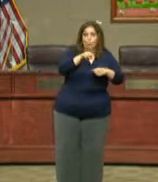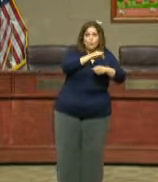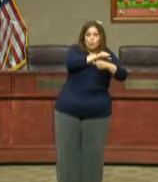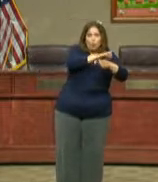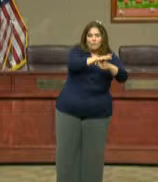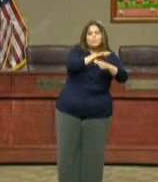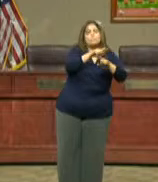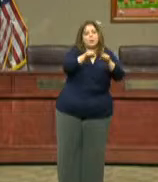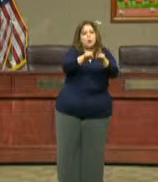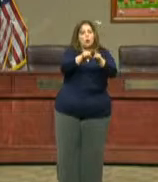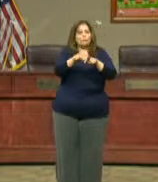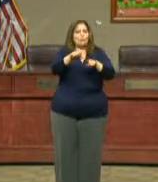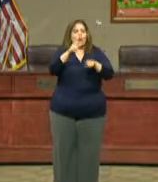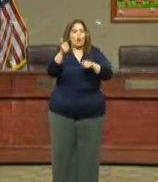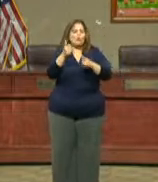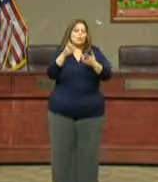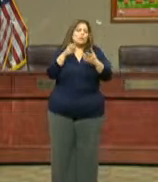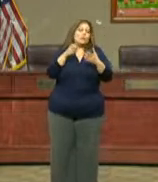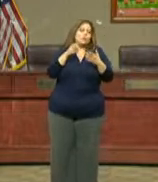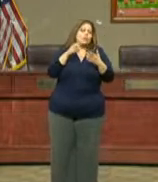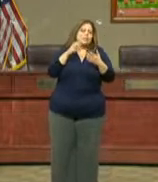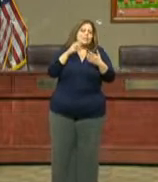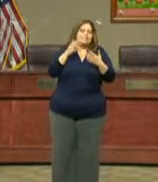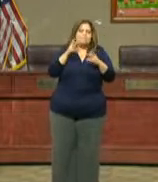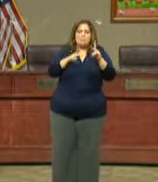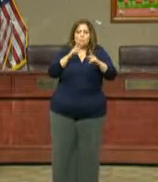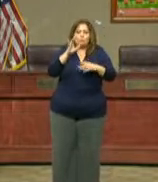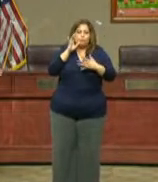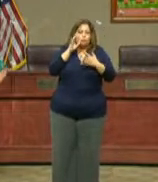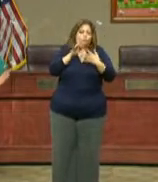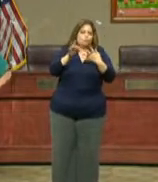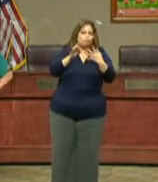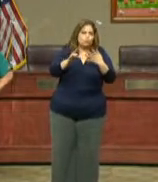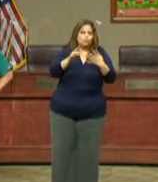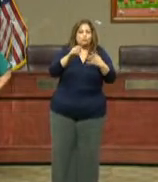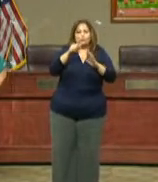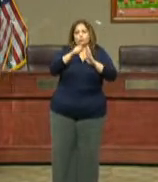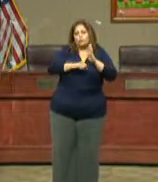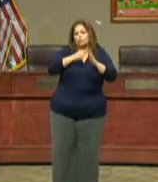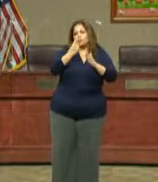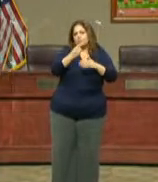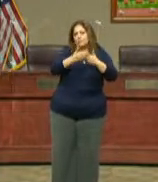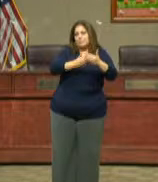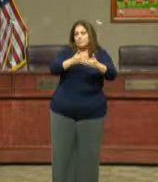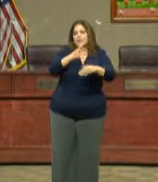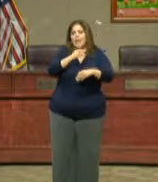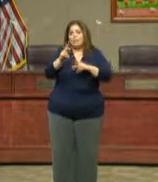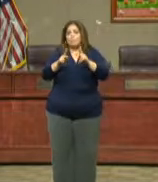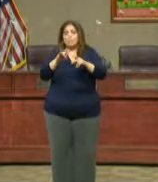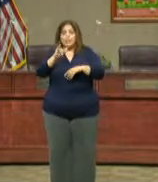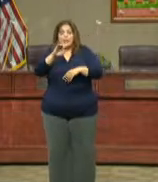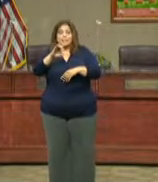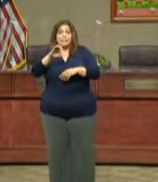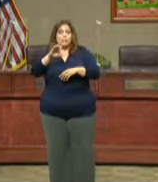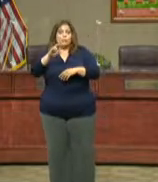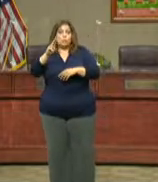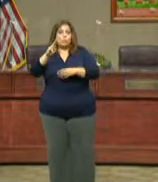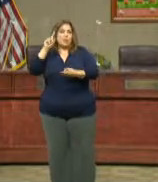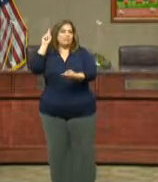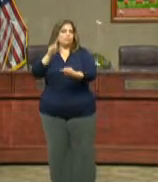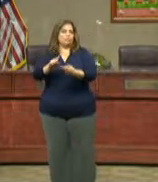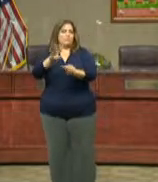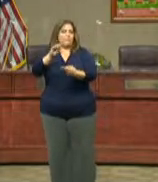and the number of people in ICU has reduced by 50%. Next. Oh, that's